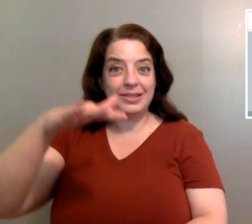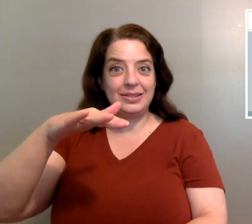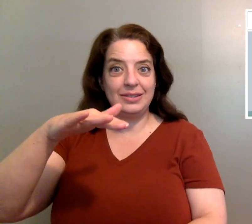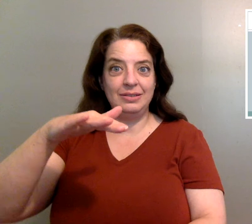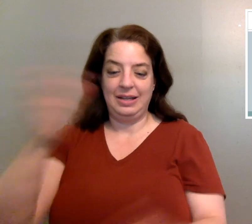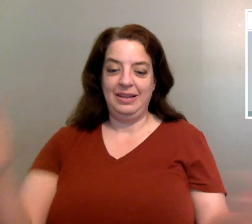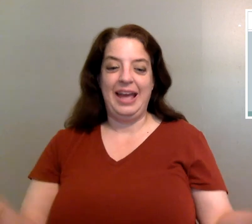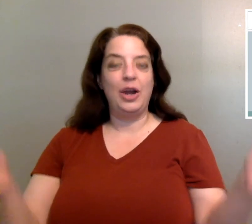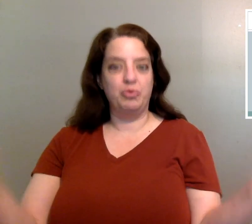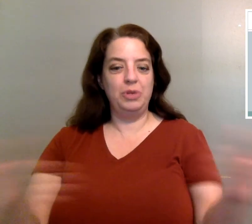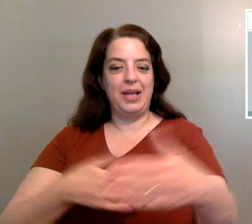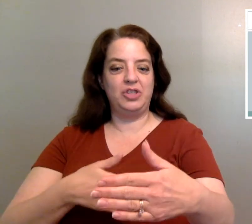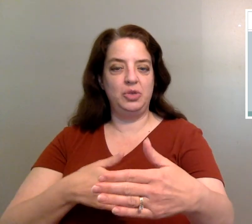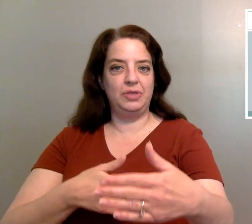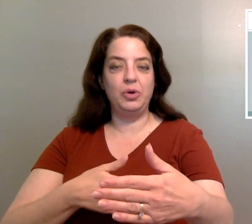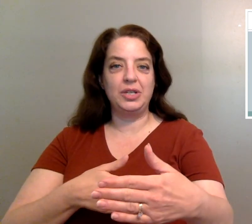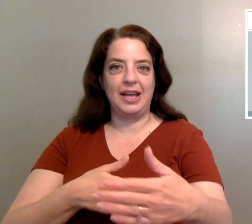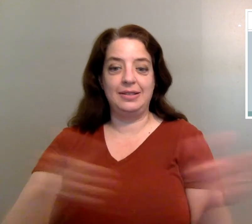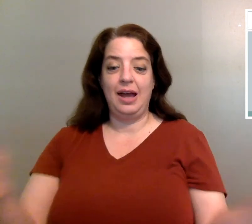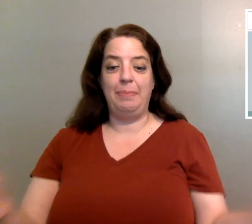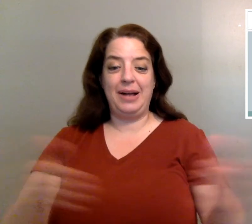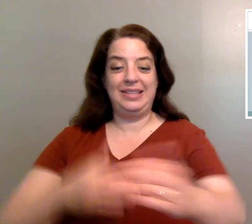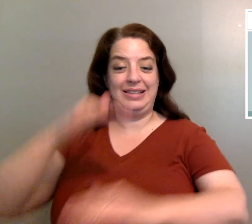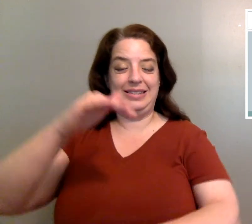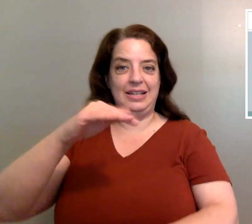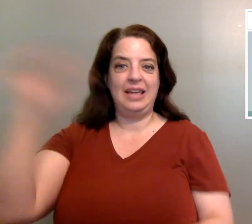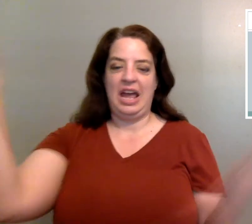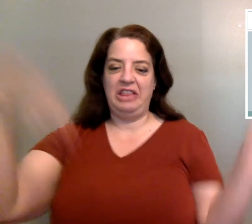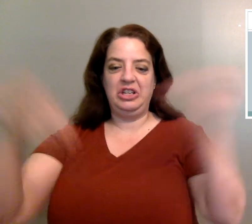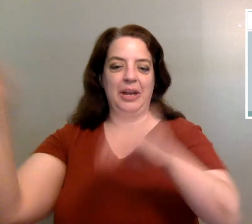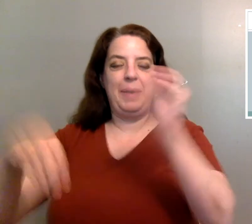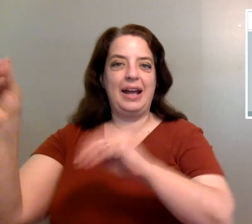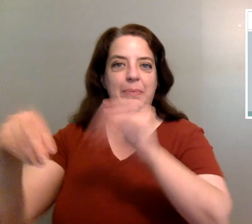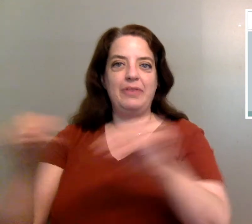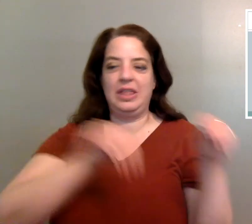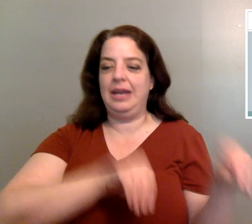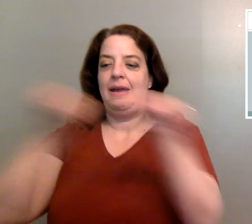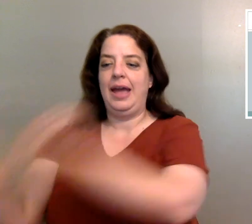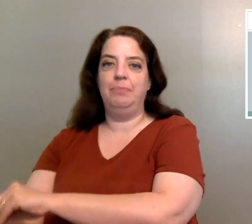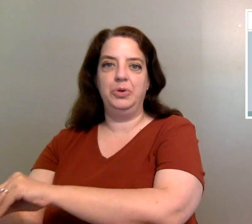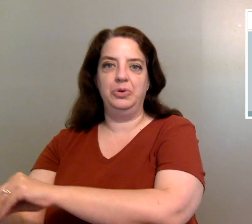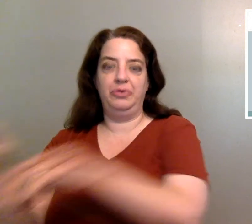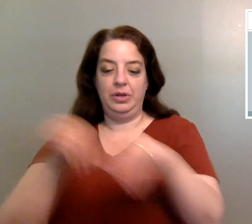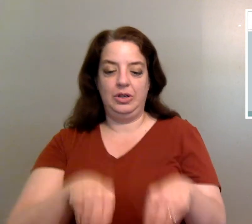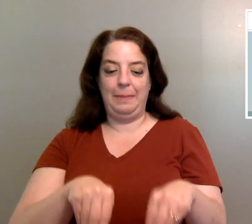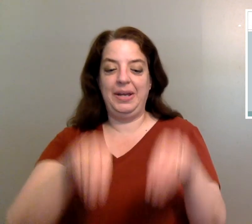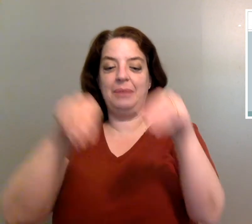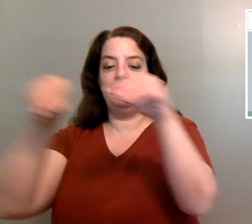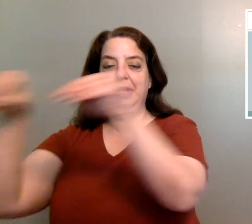boxes, and a room has four sides. A box has 6. And then you're going to pack up everything and move. You're going to pick up from here and